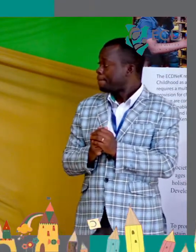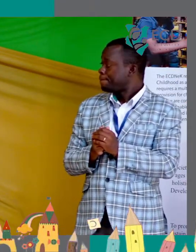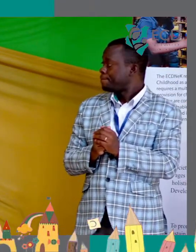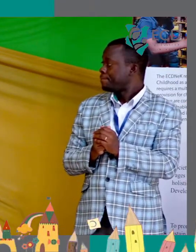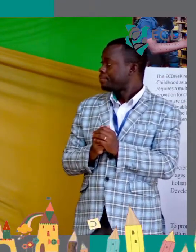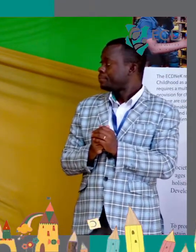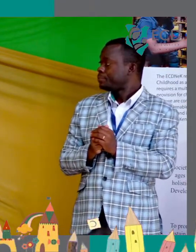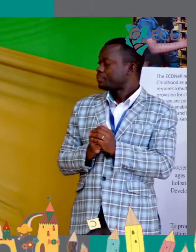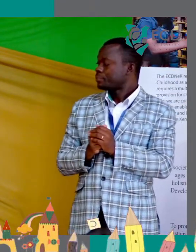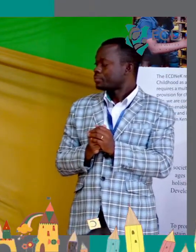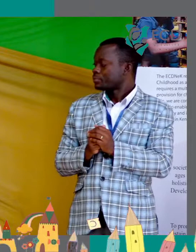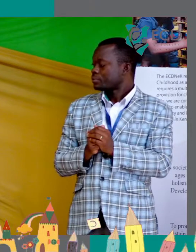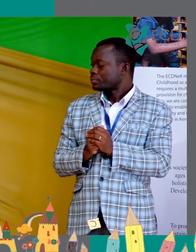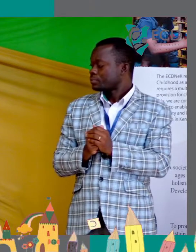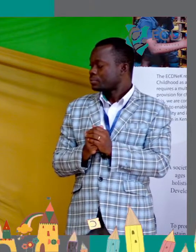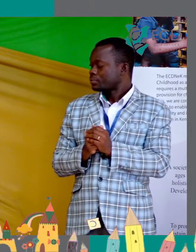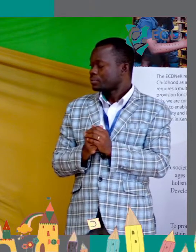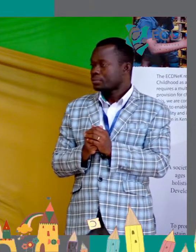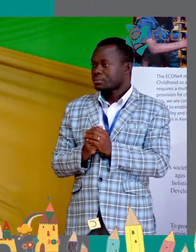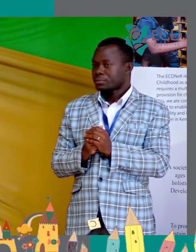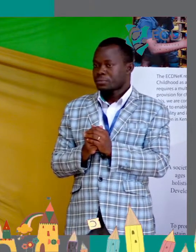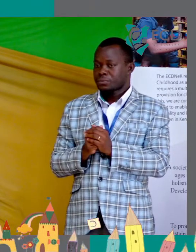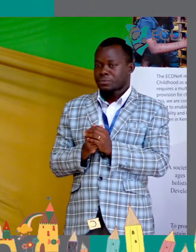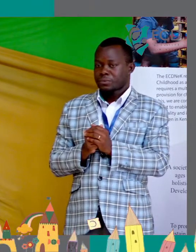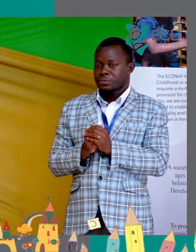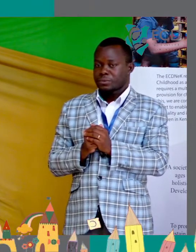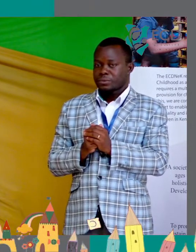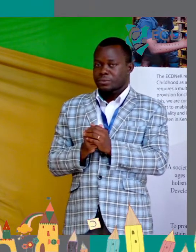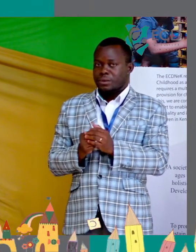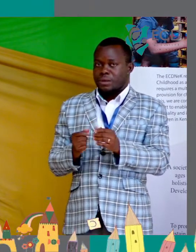Sorry, I was just being advised. A